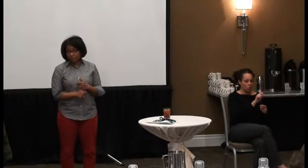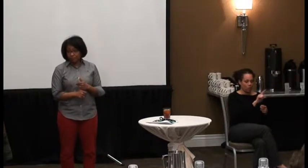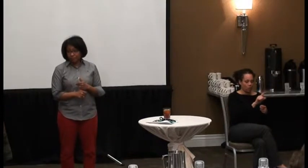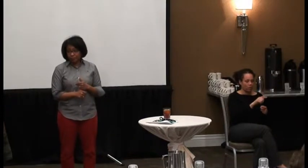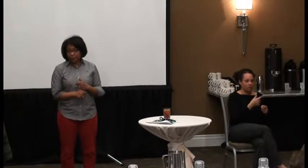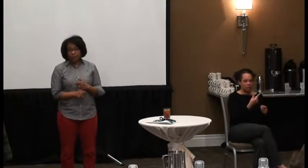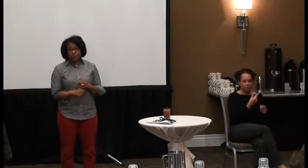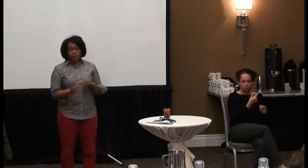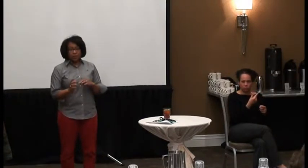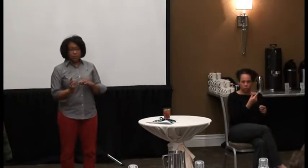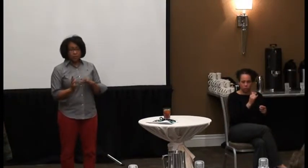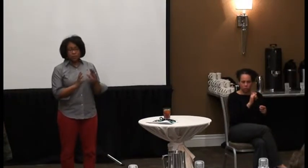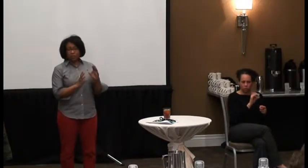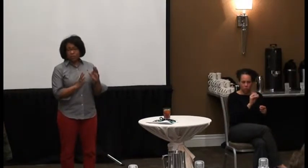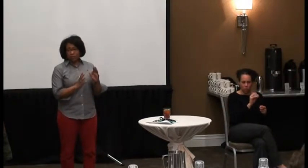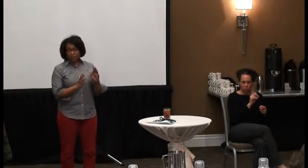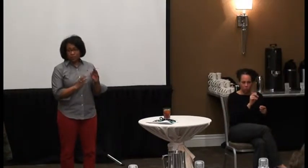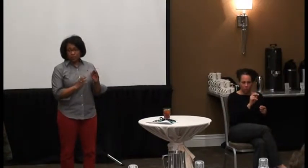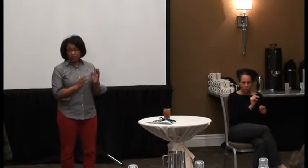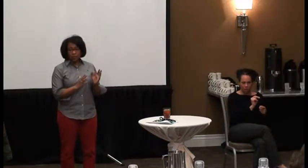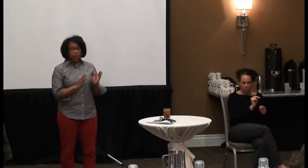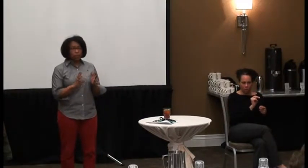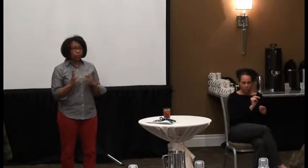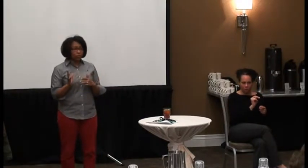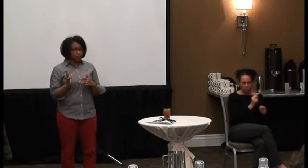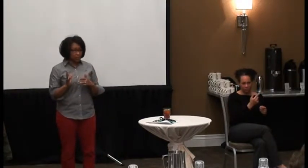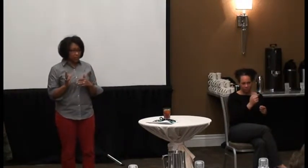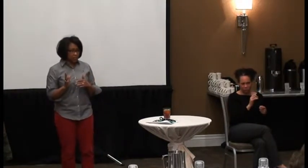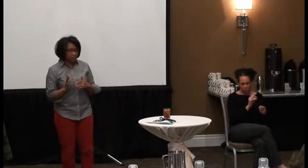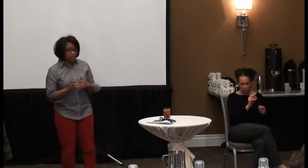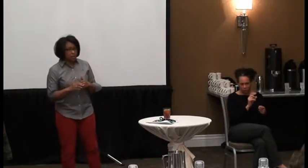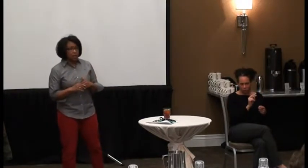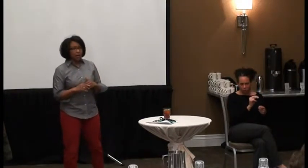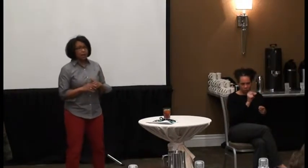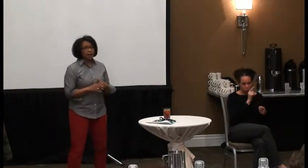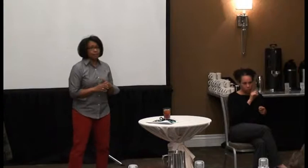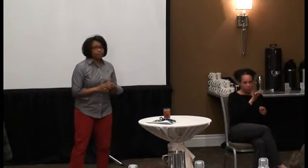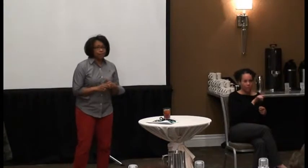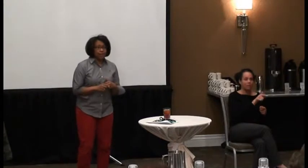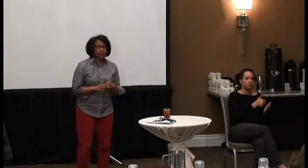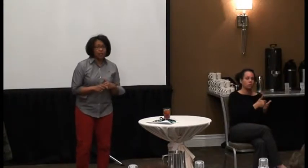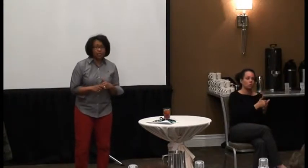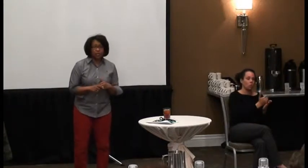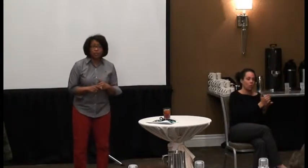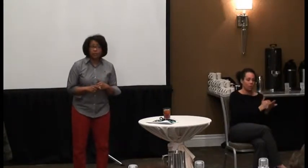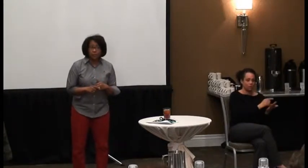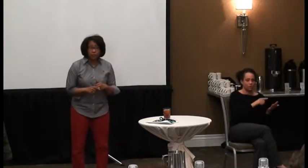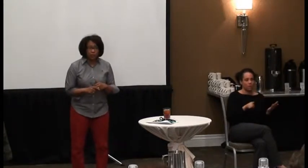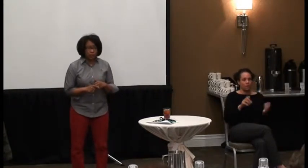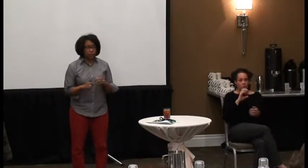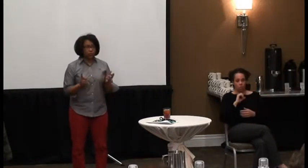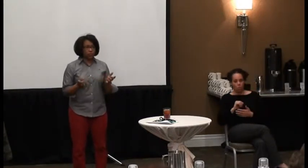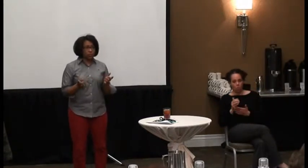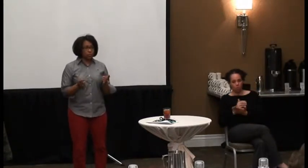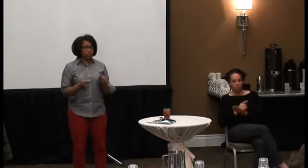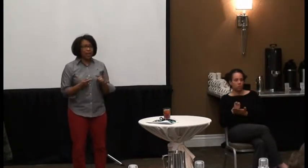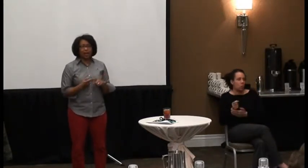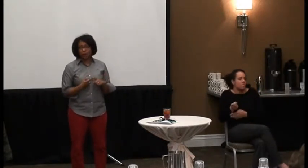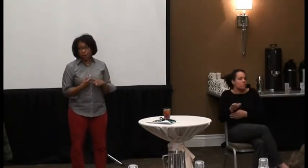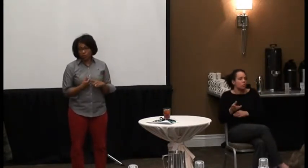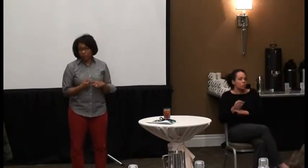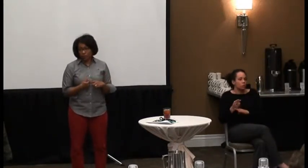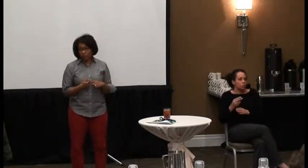Geodon. That's the newer list. The older list, and there were just a few that were used in